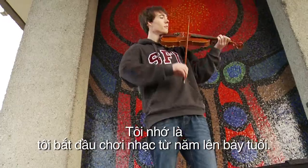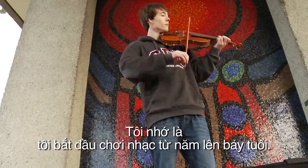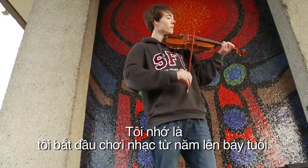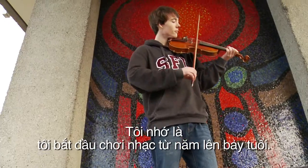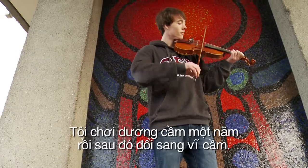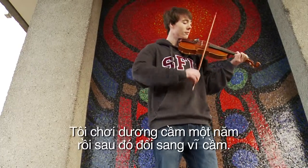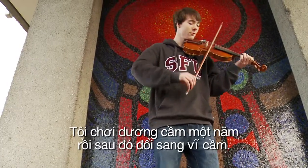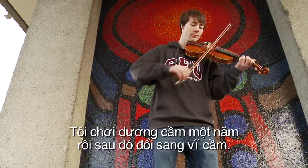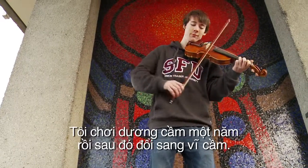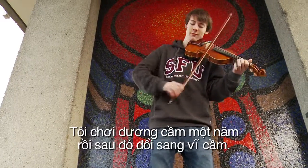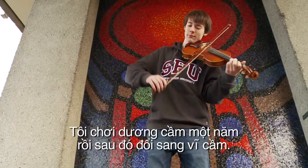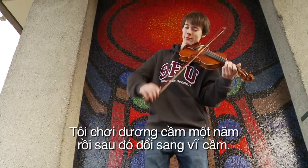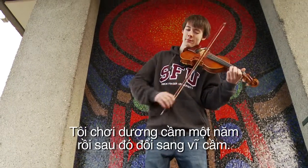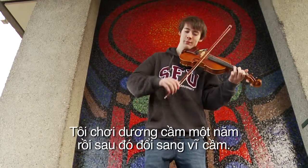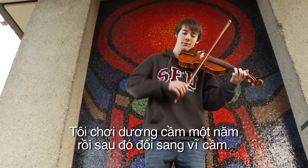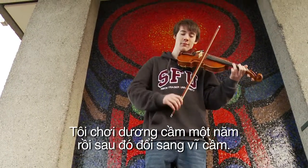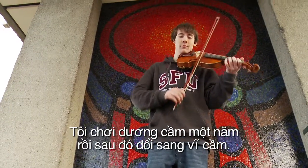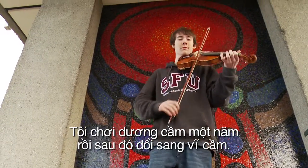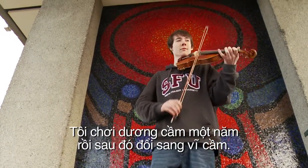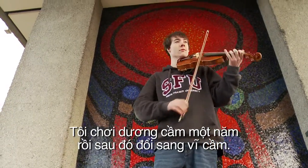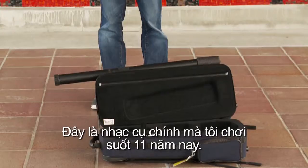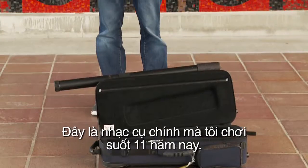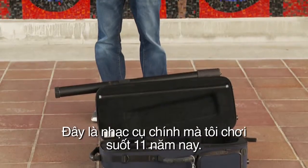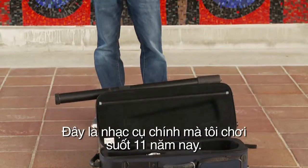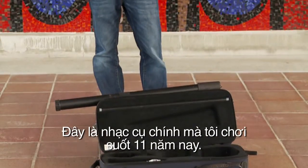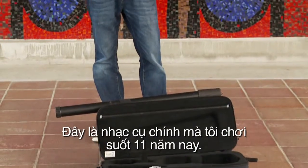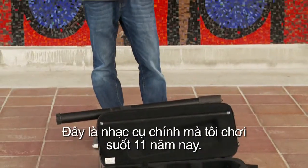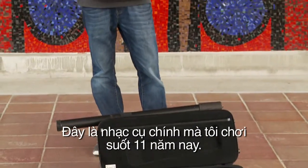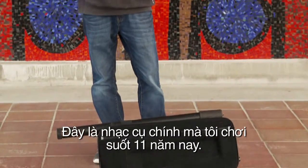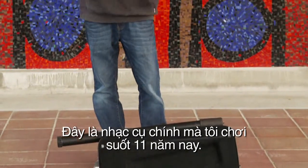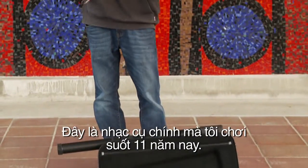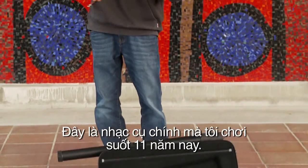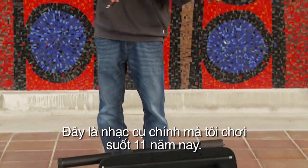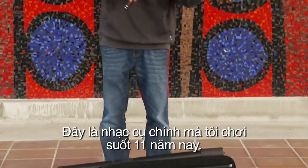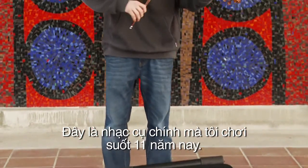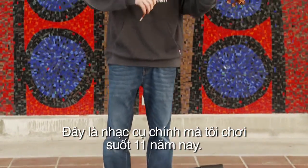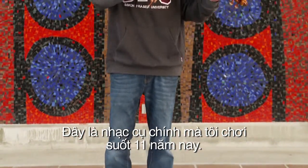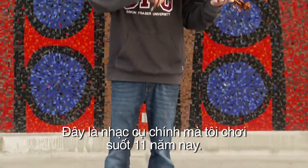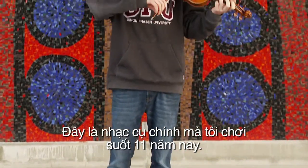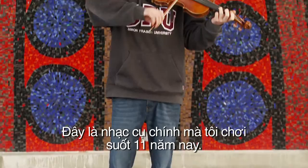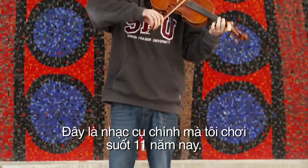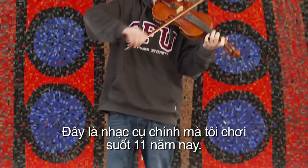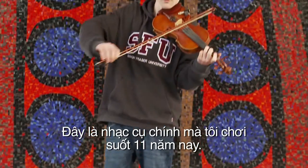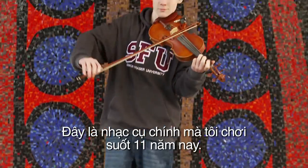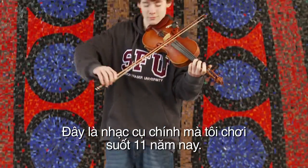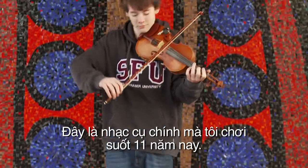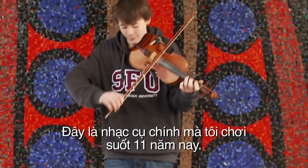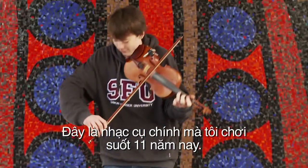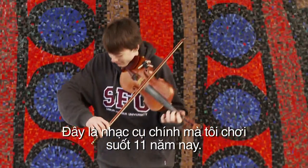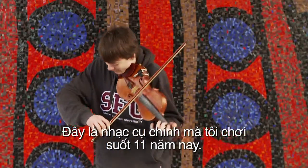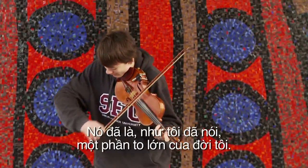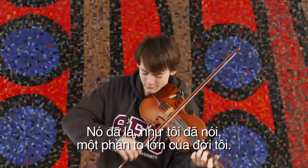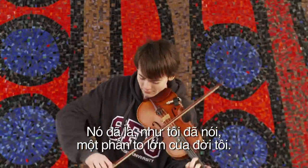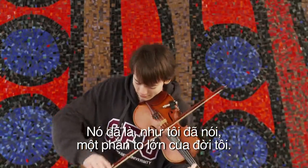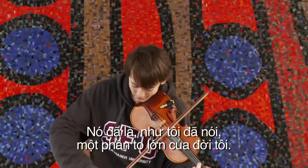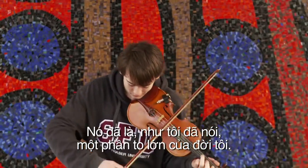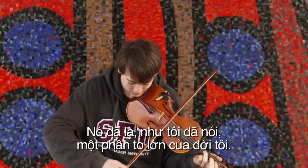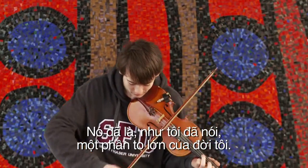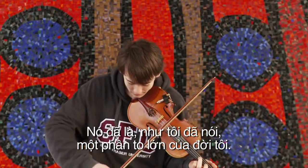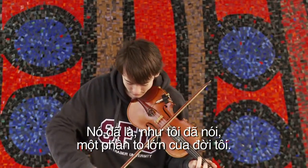I believe. I played a year of piano and then switched to violin, which has been my main instrument for 11 years now. It's been, as